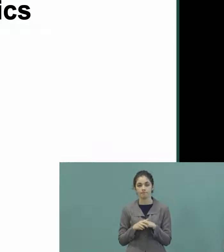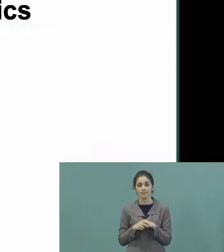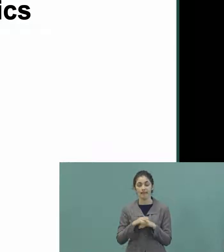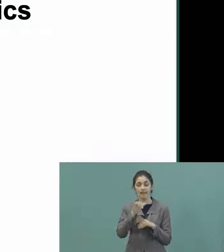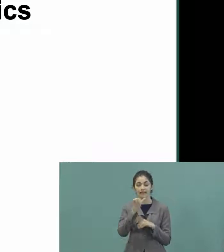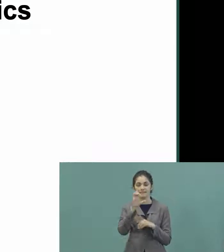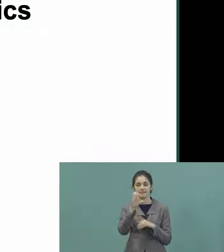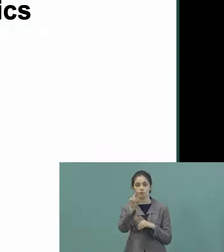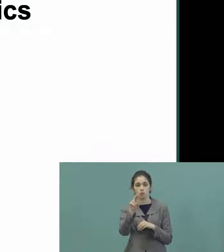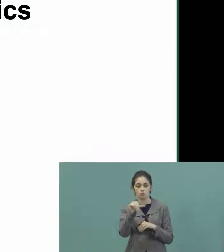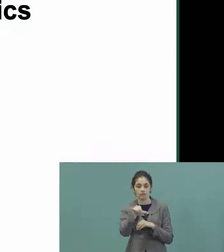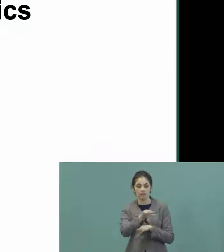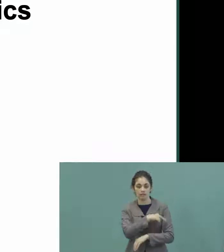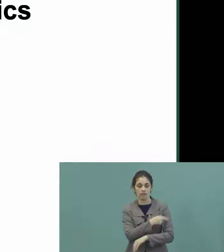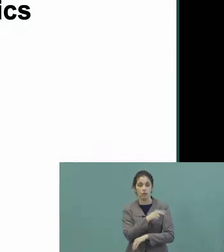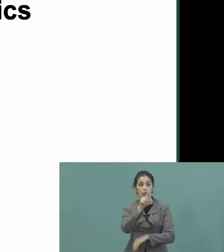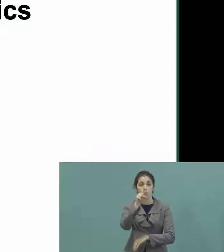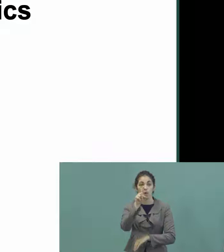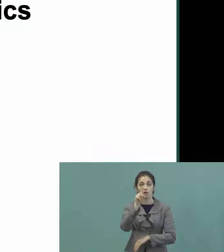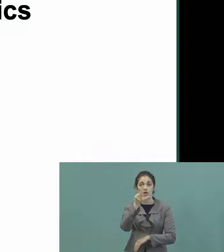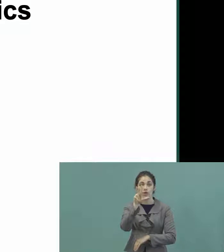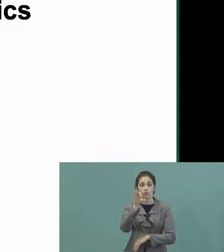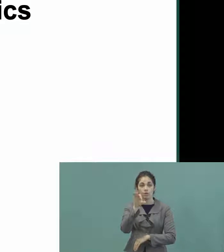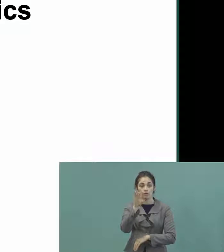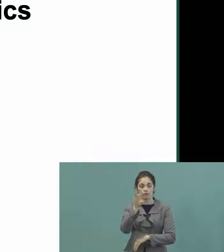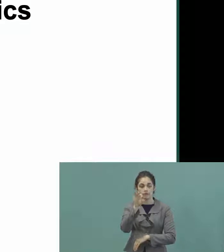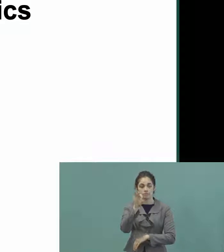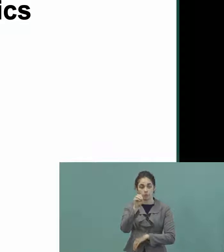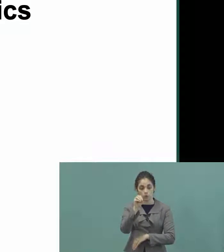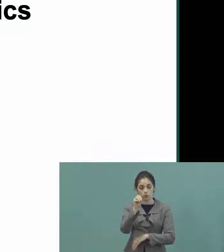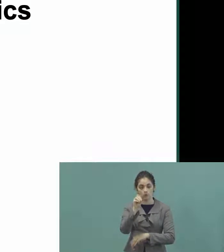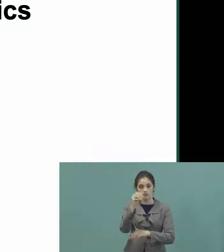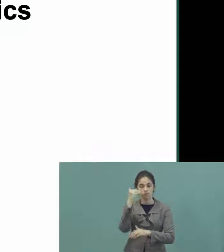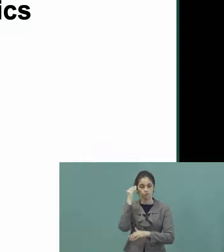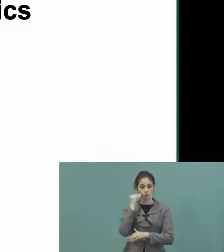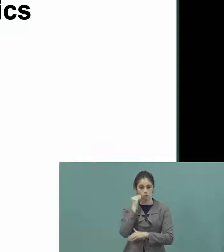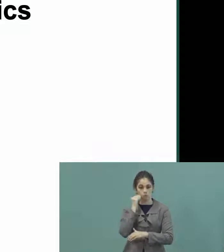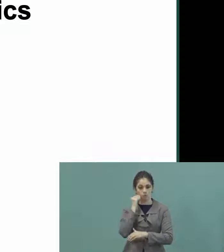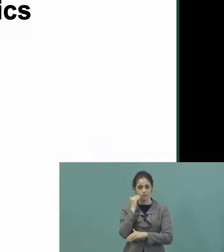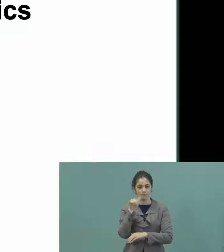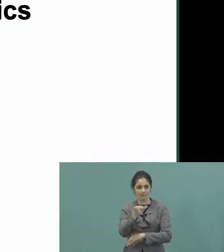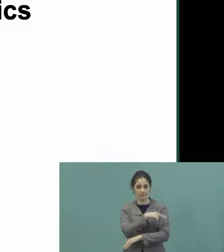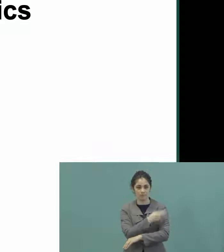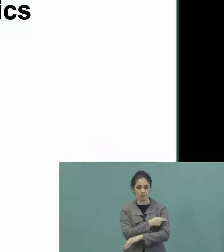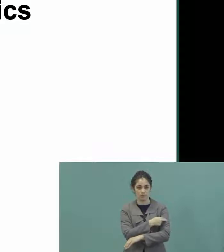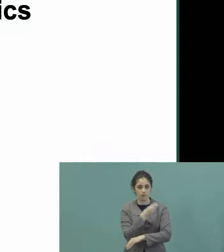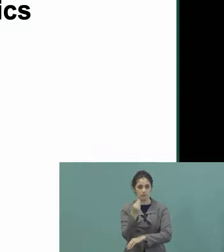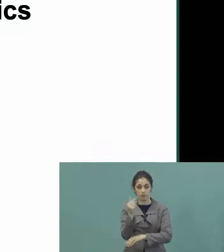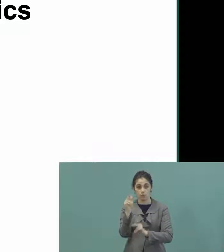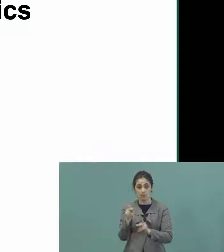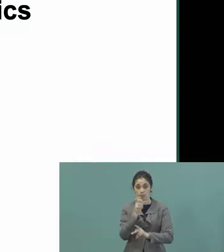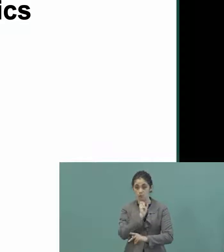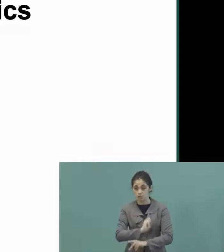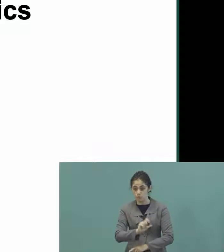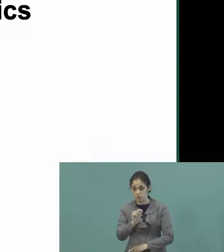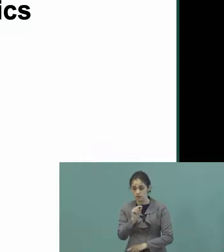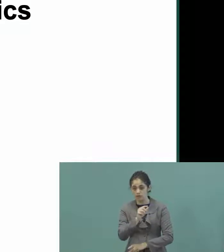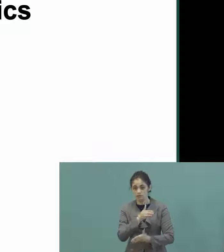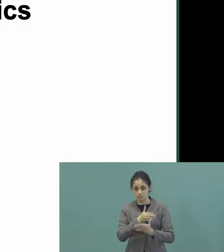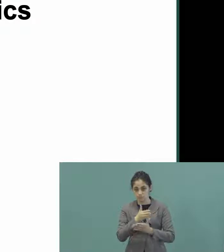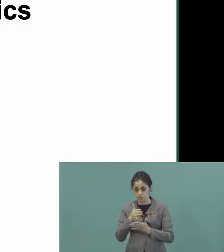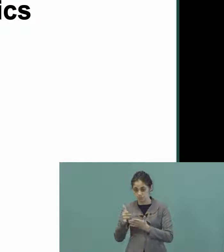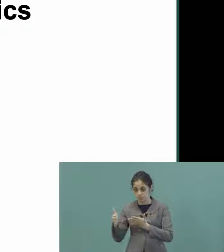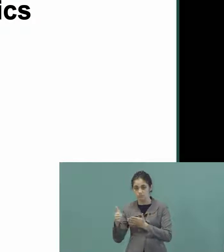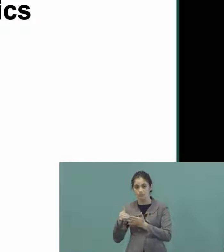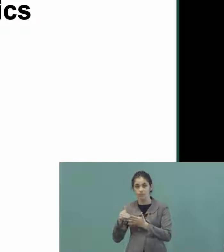Intensive care unit admissions are at 130 adult admissions, and these range from several people in their 20s all the